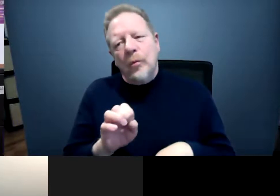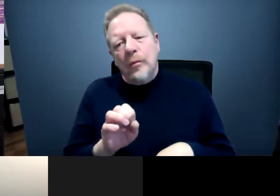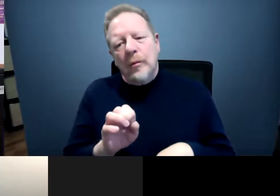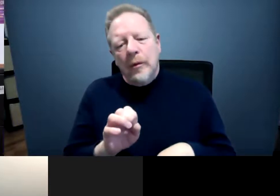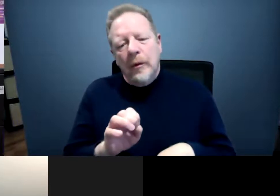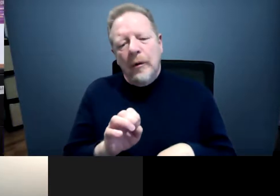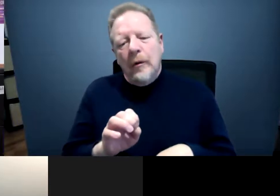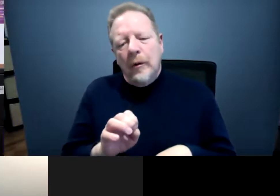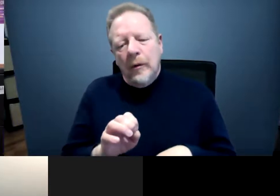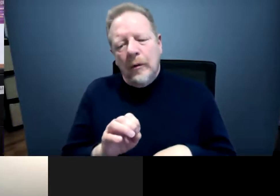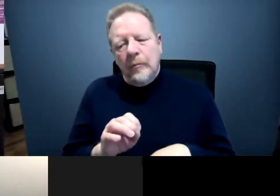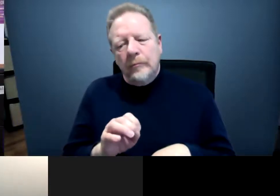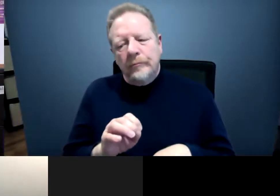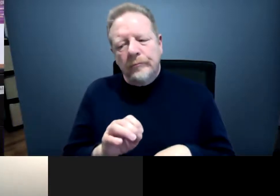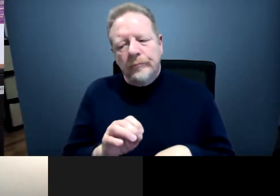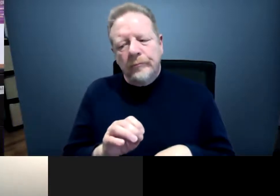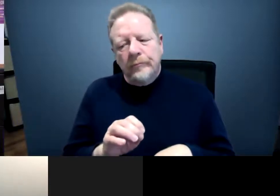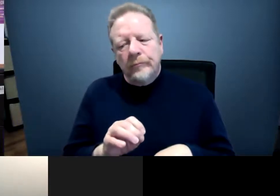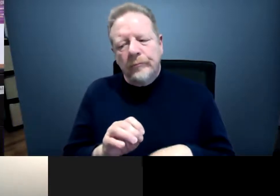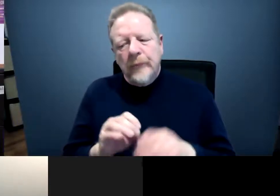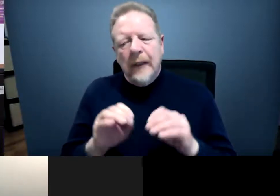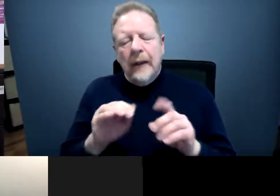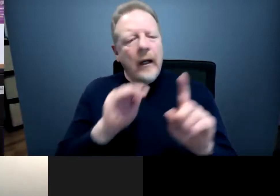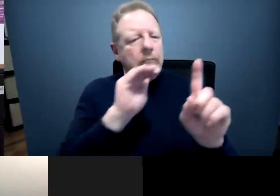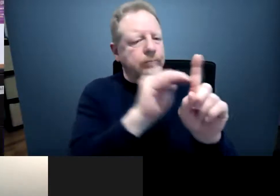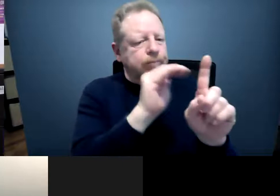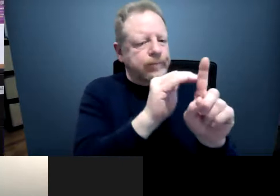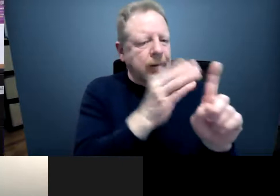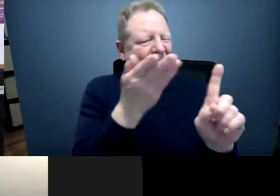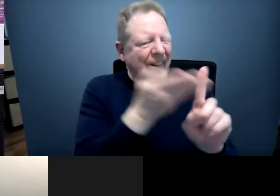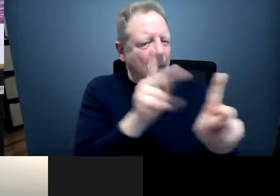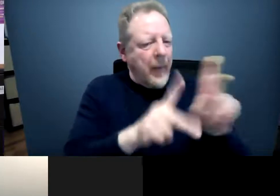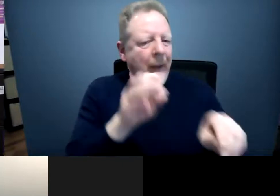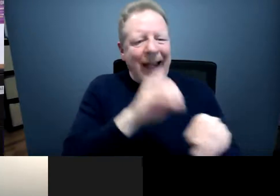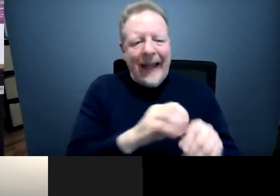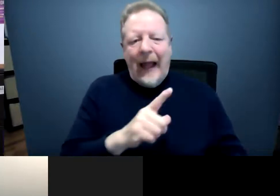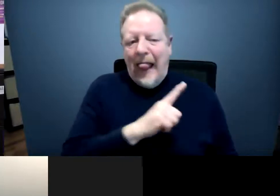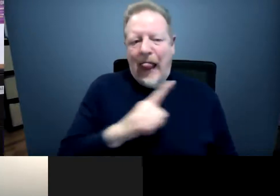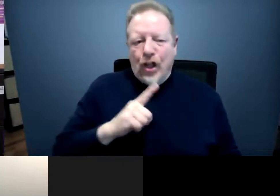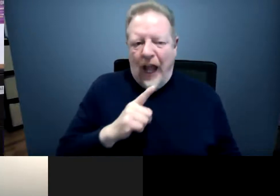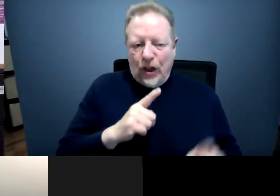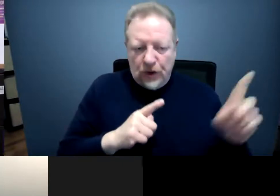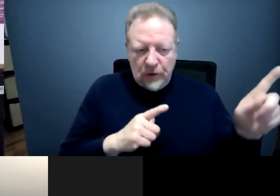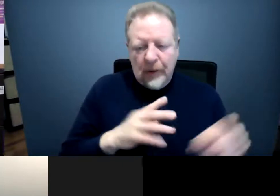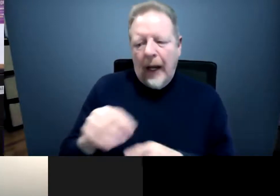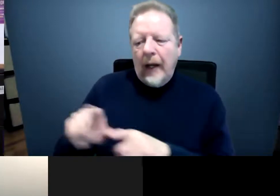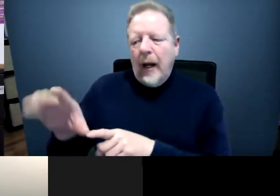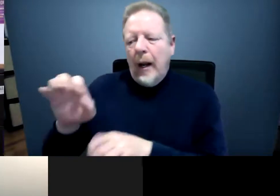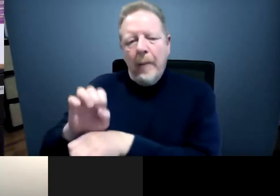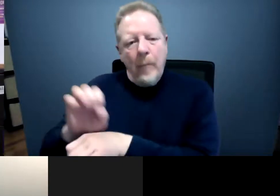people more in legislation and Yes. with employers that, Yes. okay, children also here are